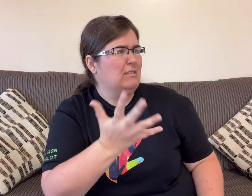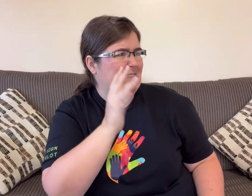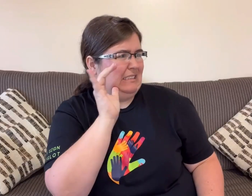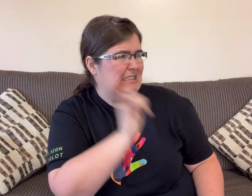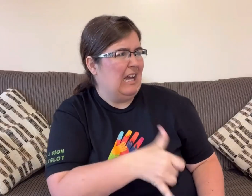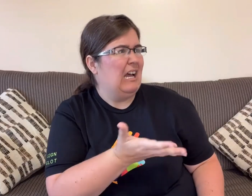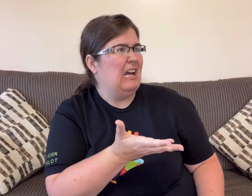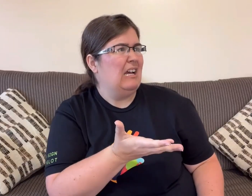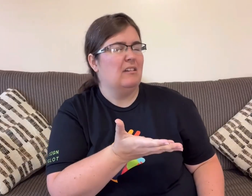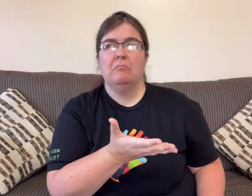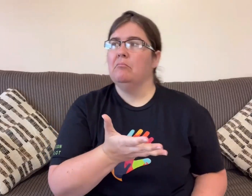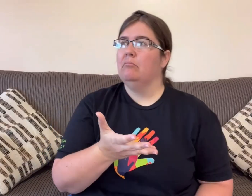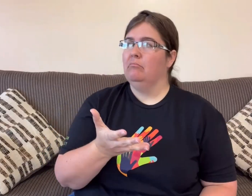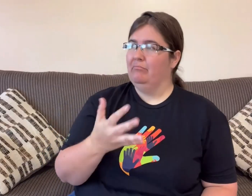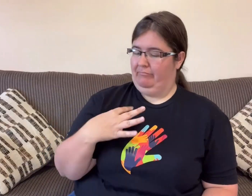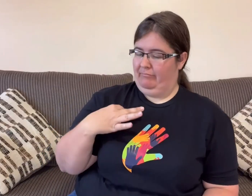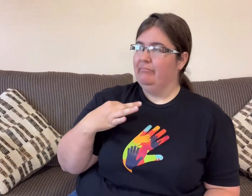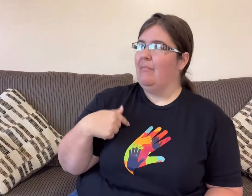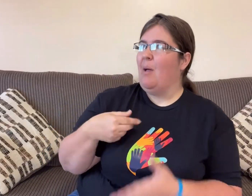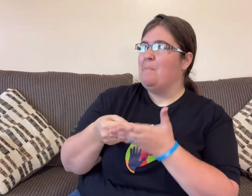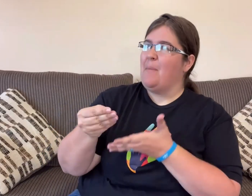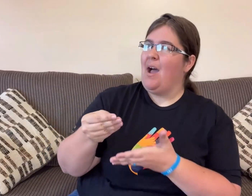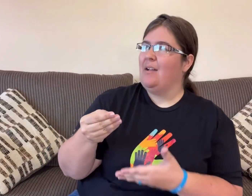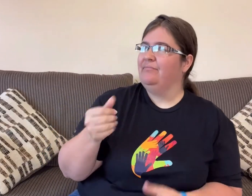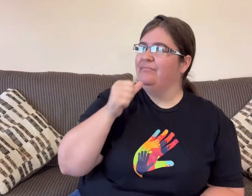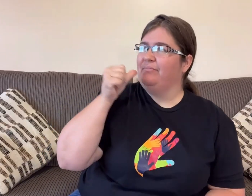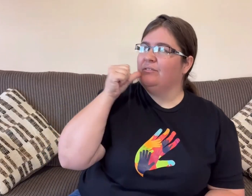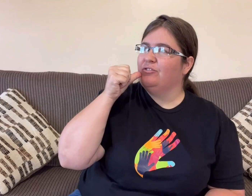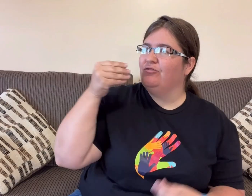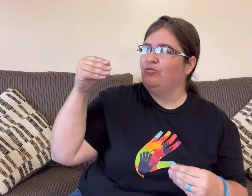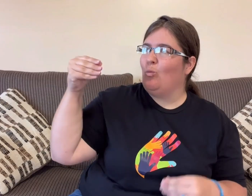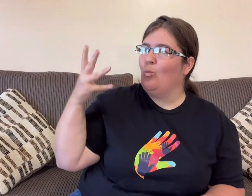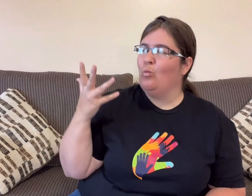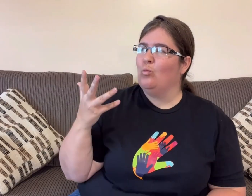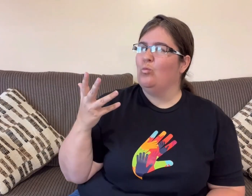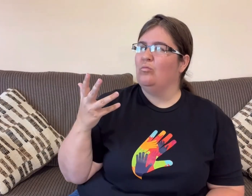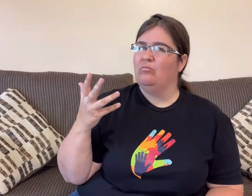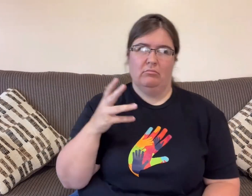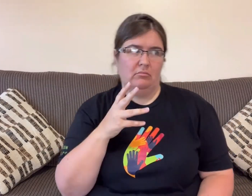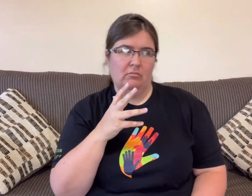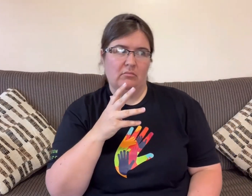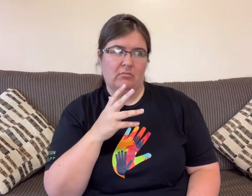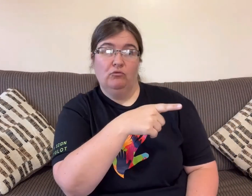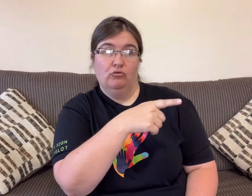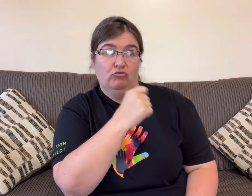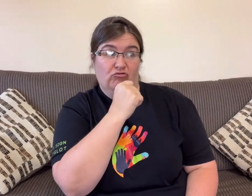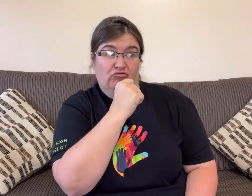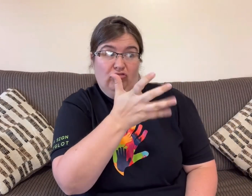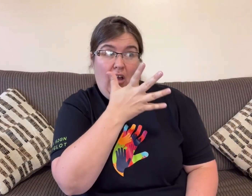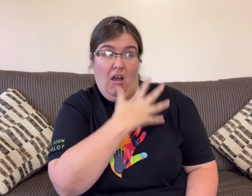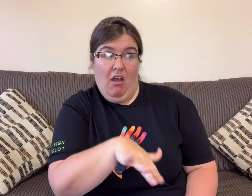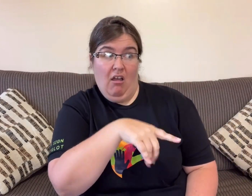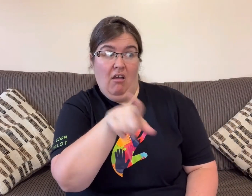Oh, I bought it yesterday at the store. You are not wearing that to